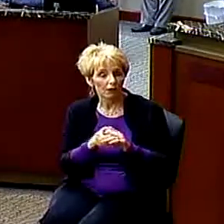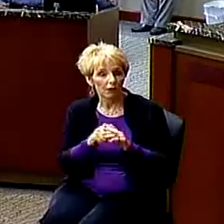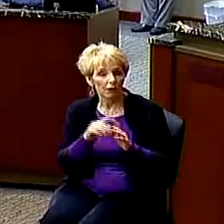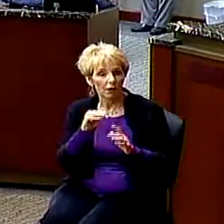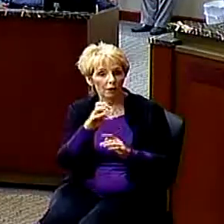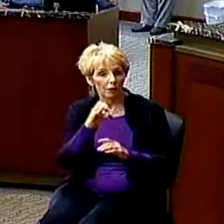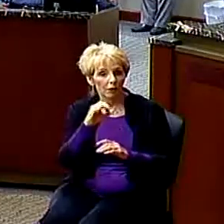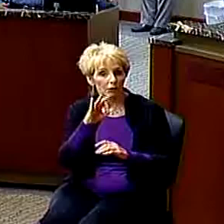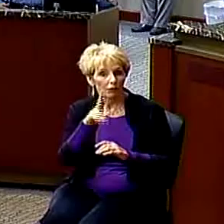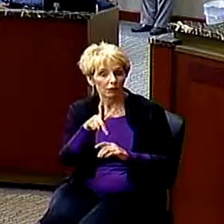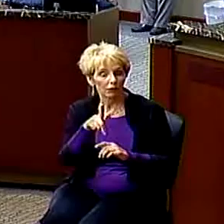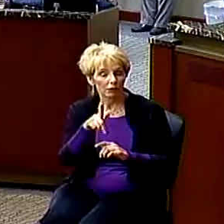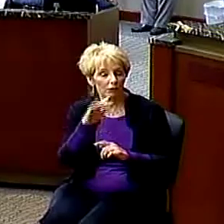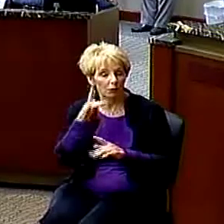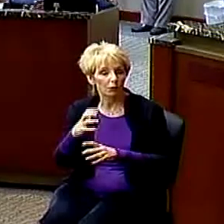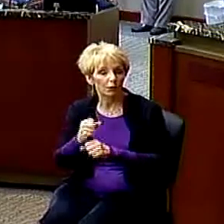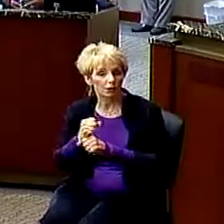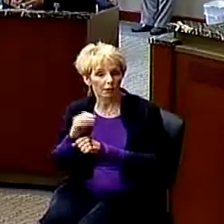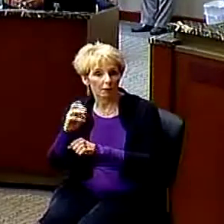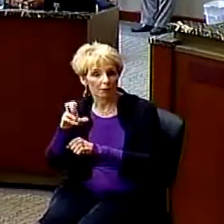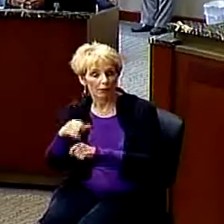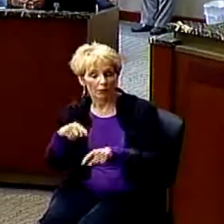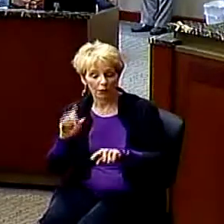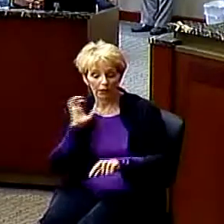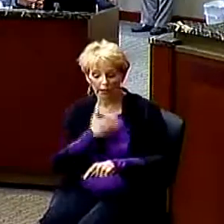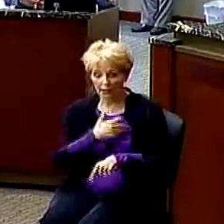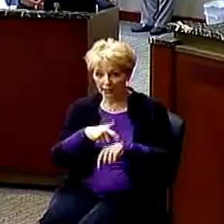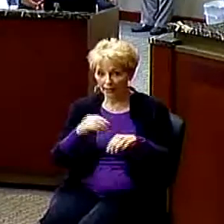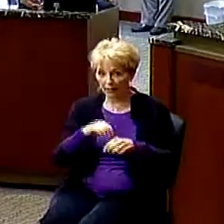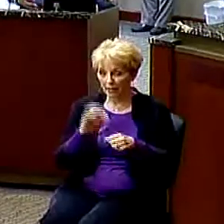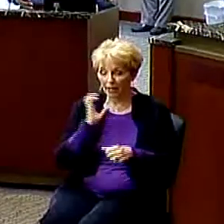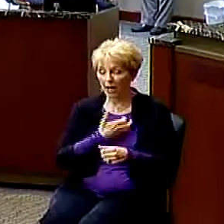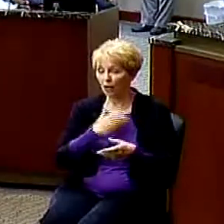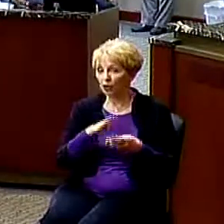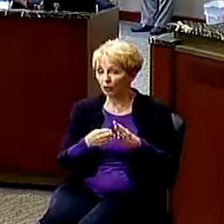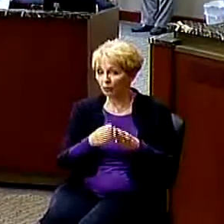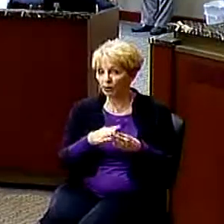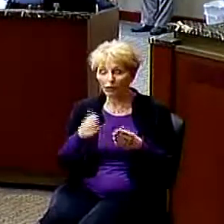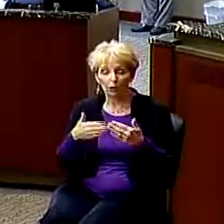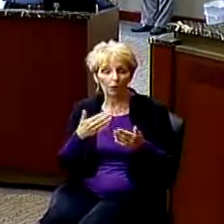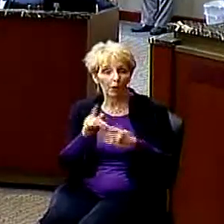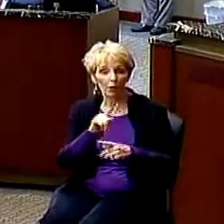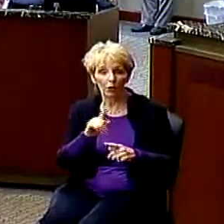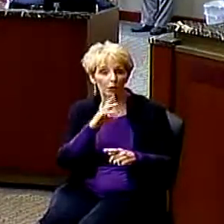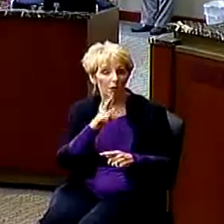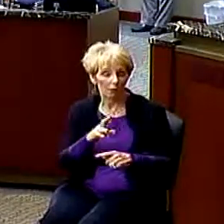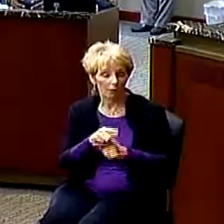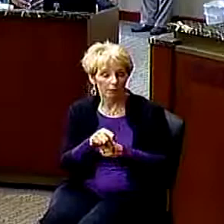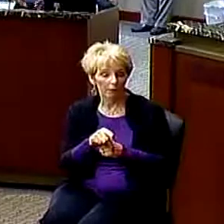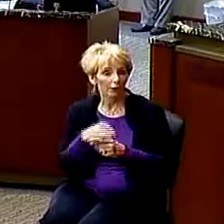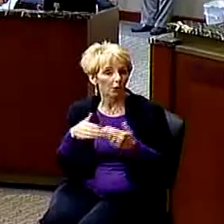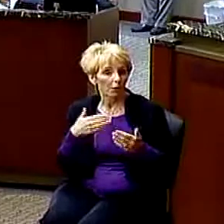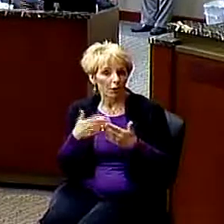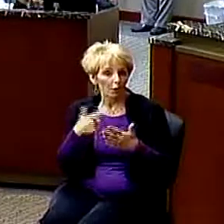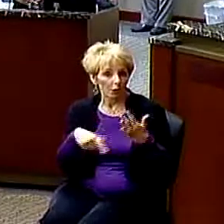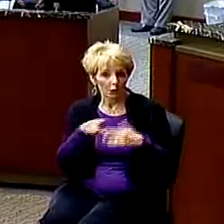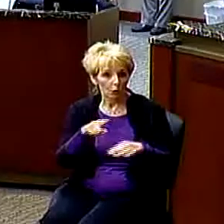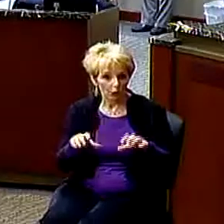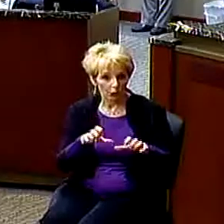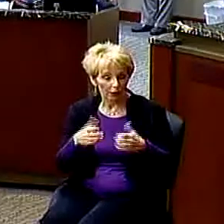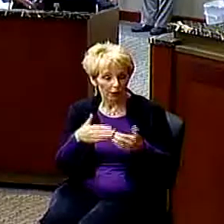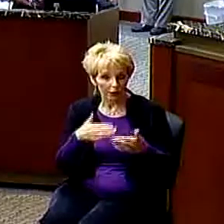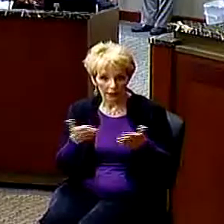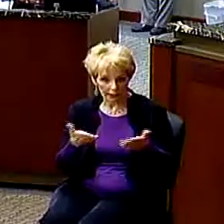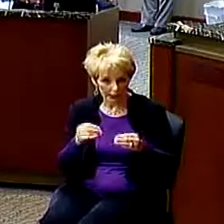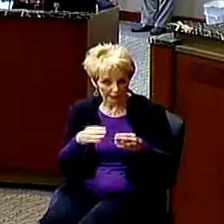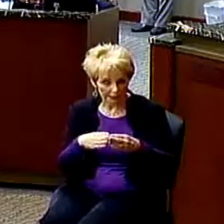merciful shall receive mercy. I think we're in a time in our community where no matter where you're at, no matter what you're doing, even this